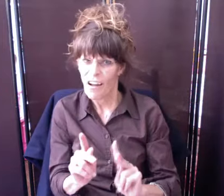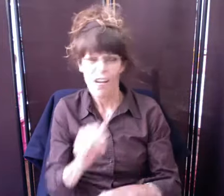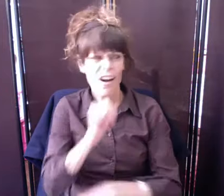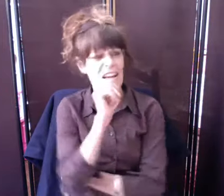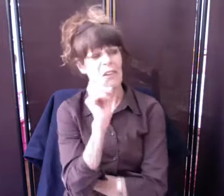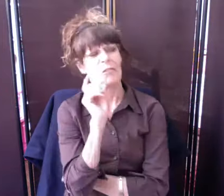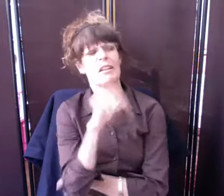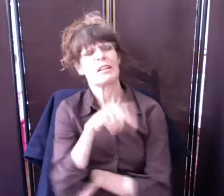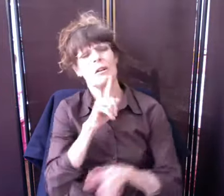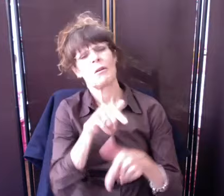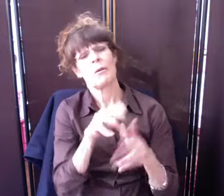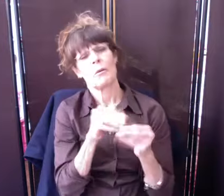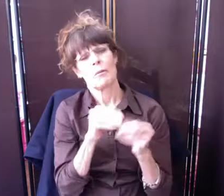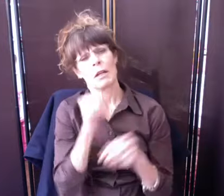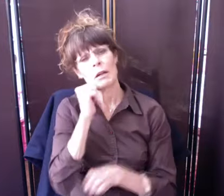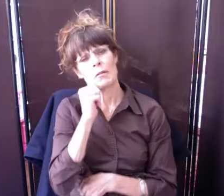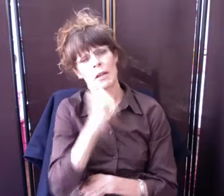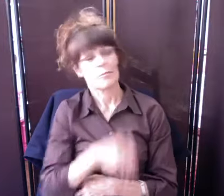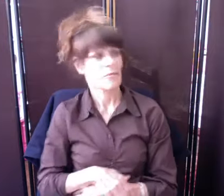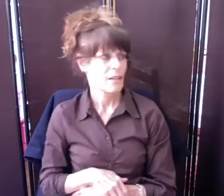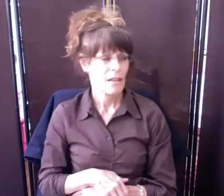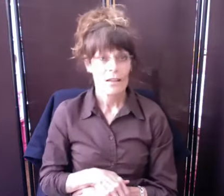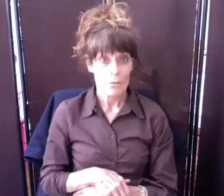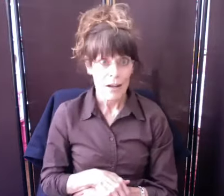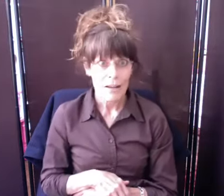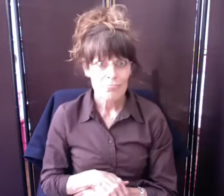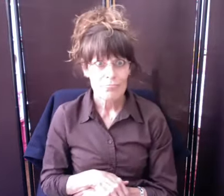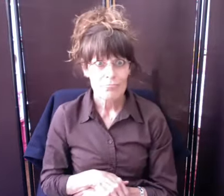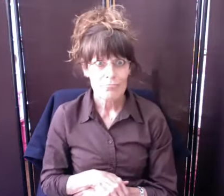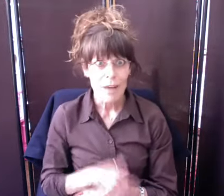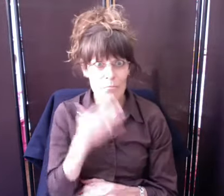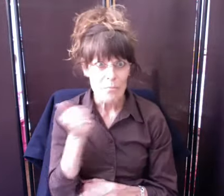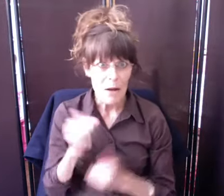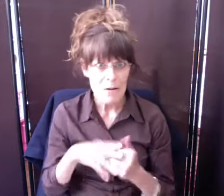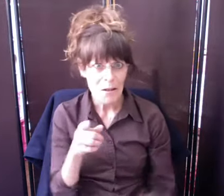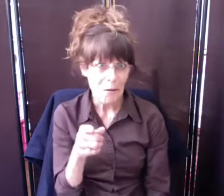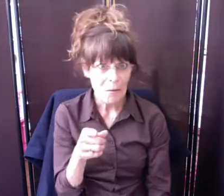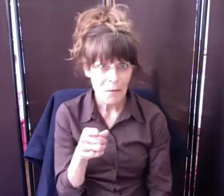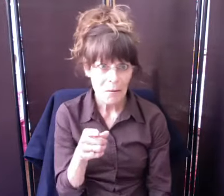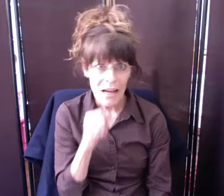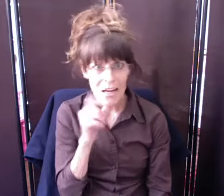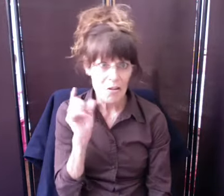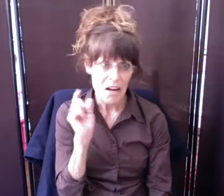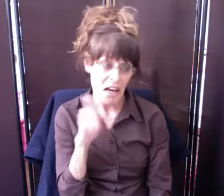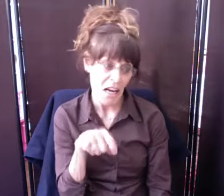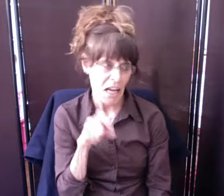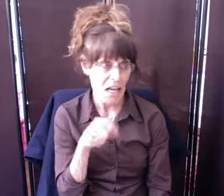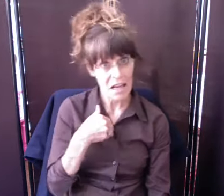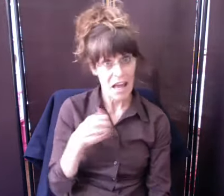day. I don't need, right? So all of a sudden I'm like better than you. And I don't need to have a coffee commitment, and I don't